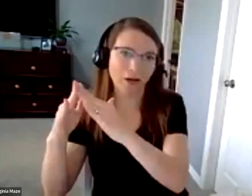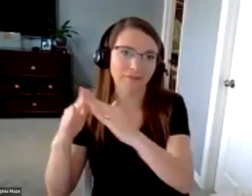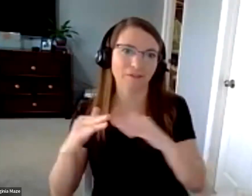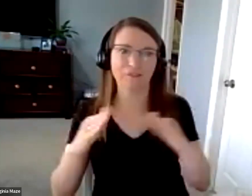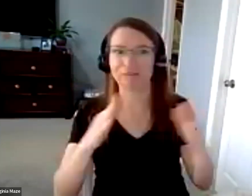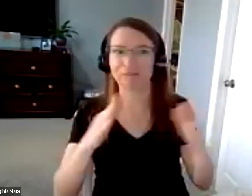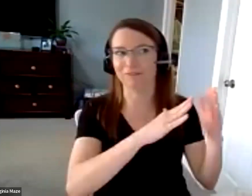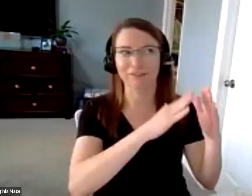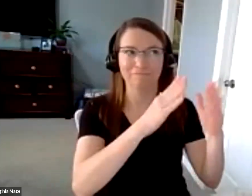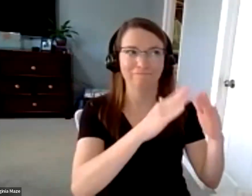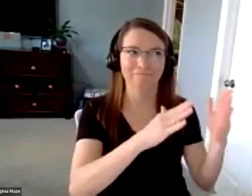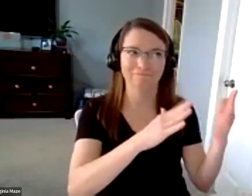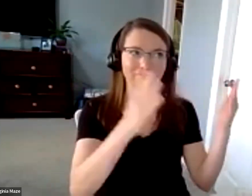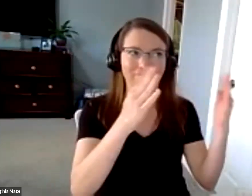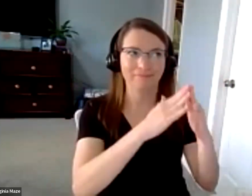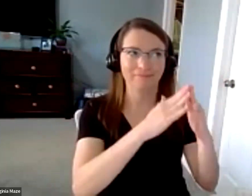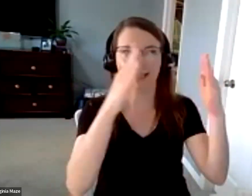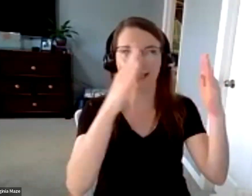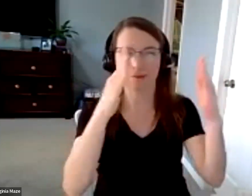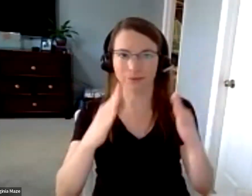Just like, the rooftop of